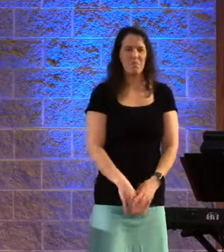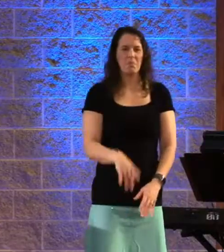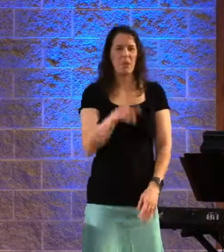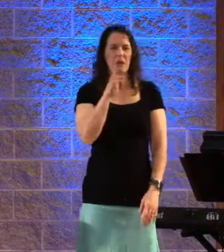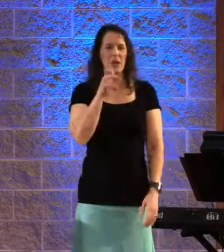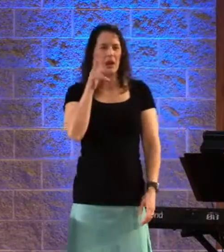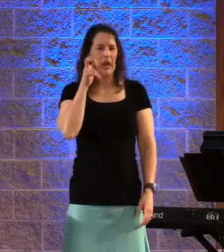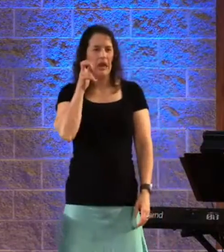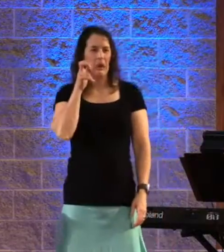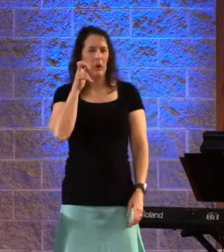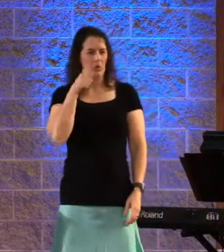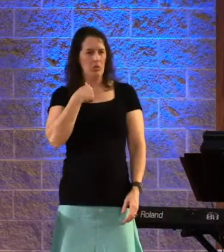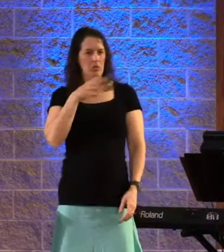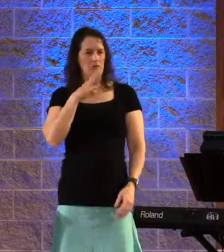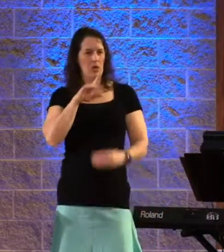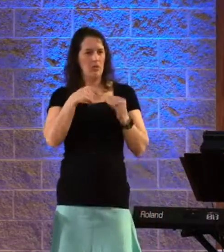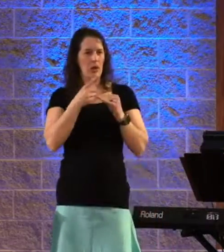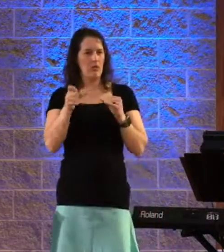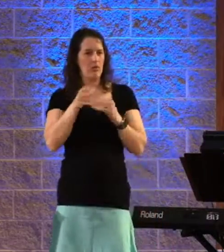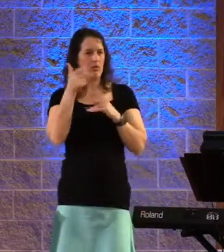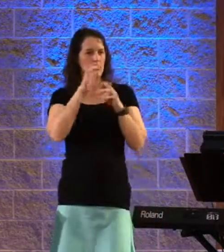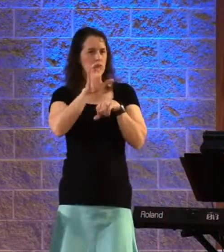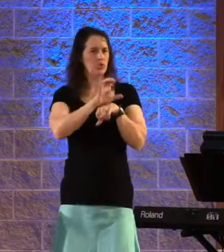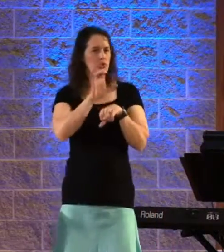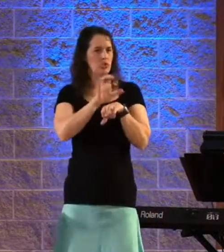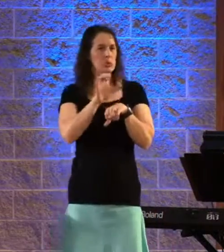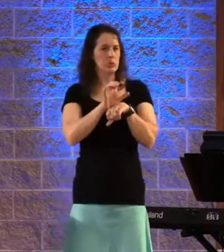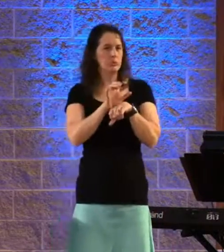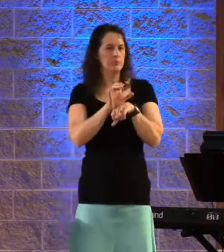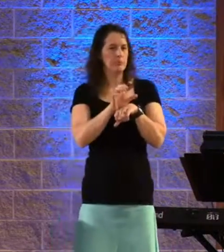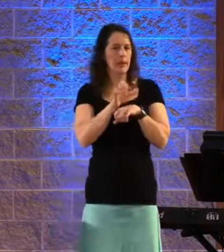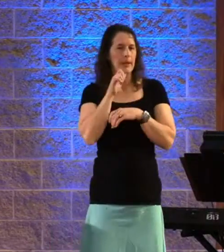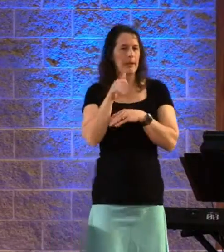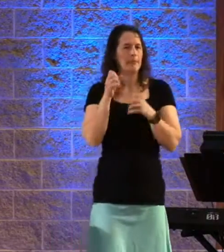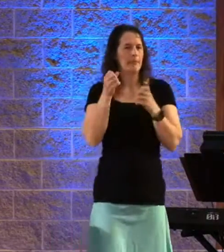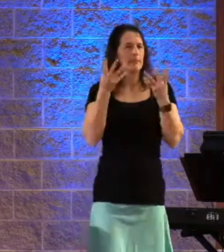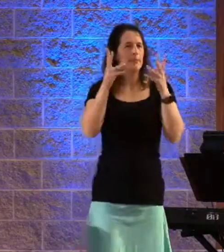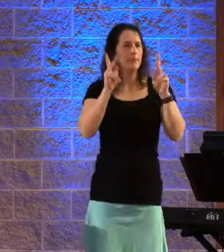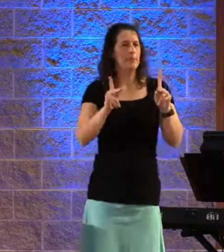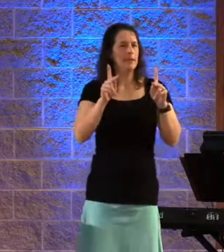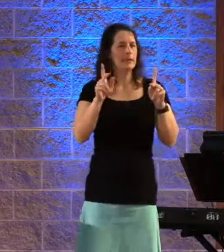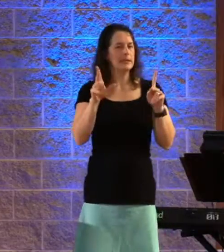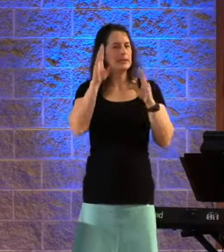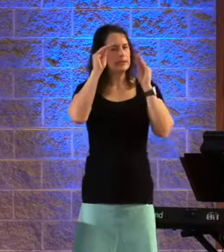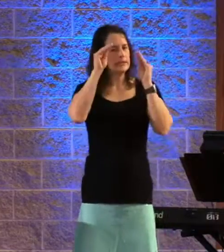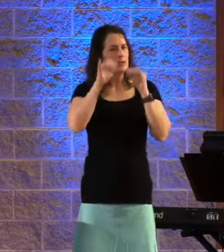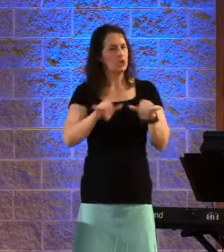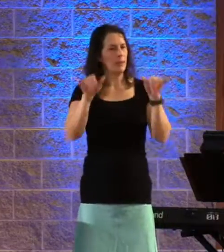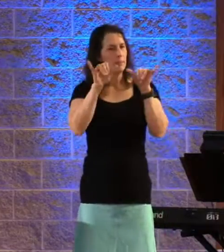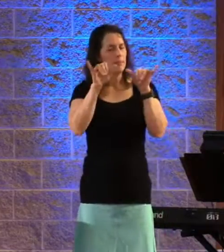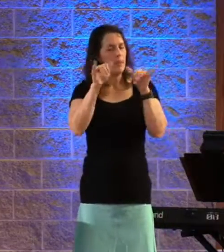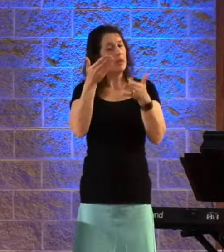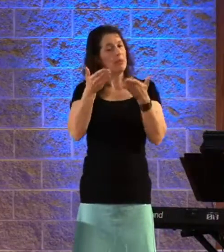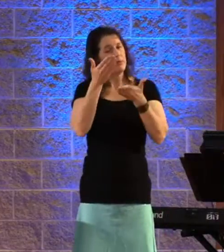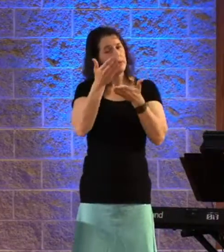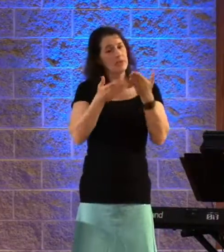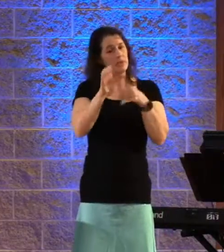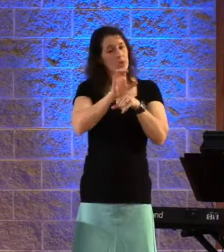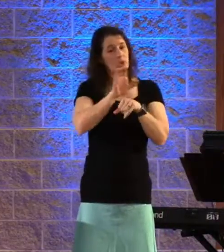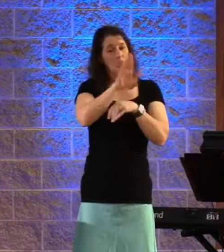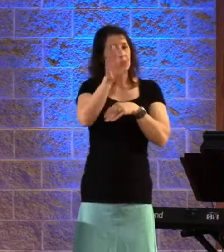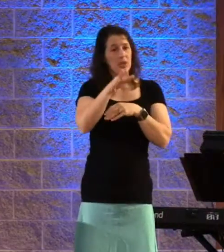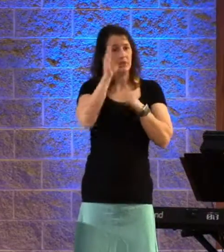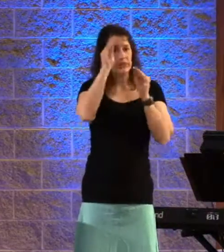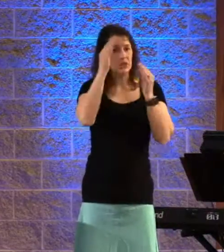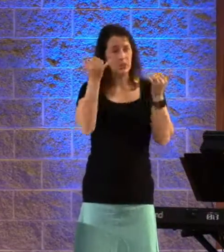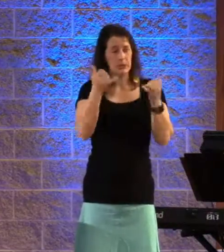this morning much anywhere else. There's not many places you're going to go to where you're going to hear this kind of teaching. Maybe in some churches they would never teach